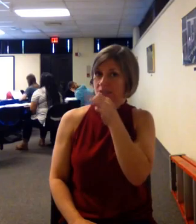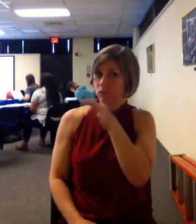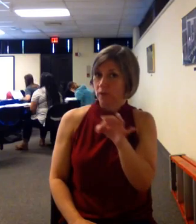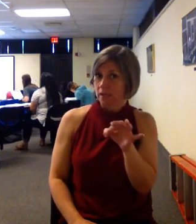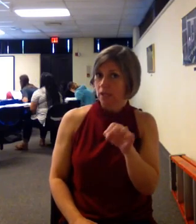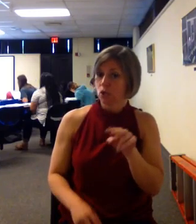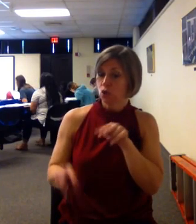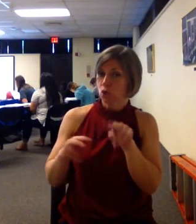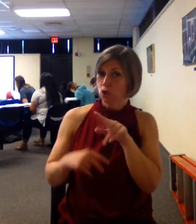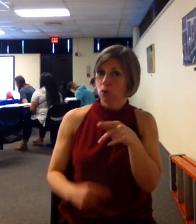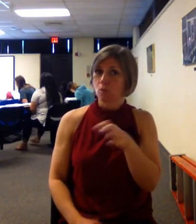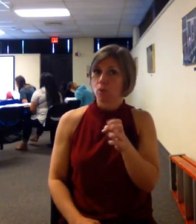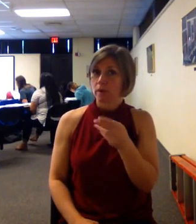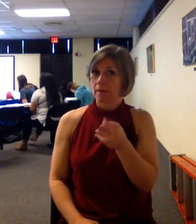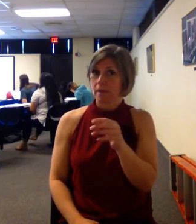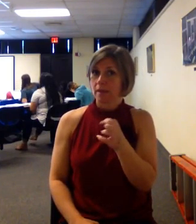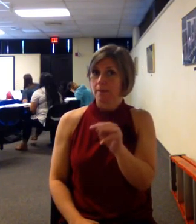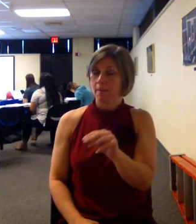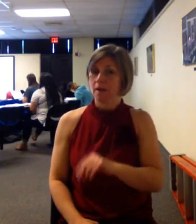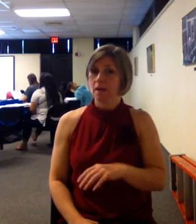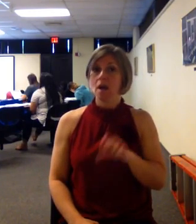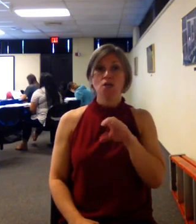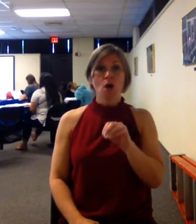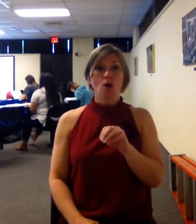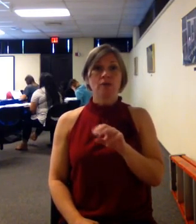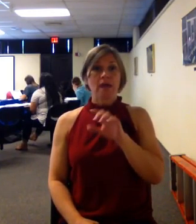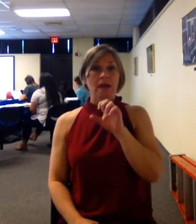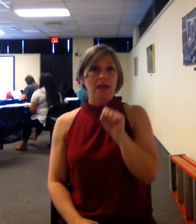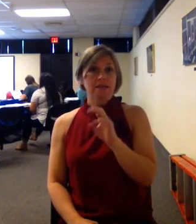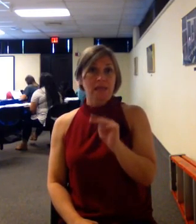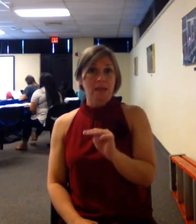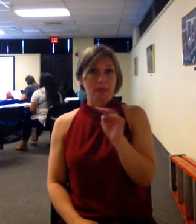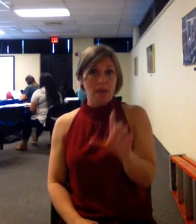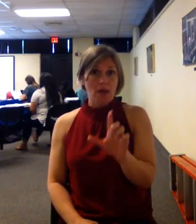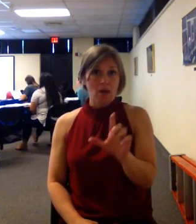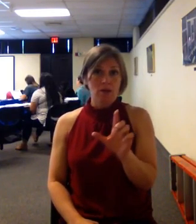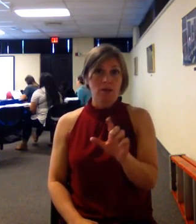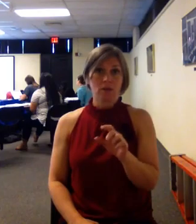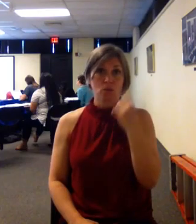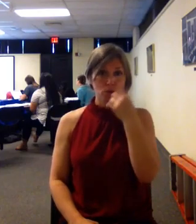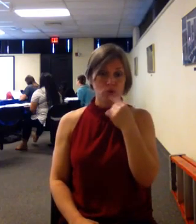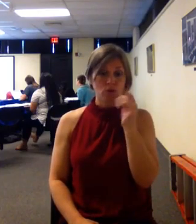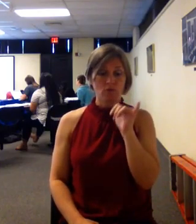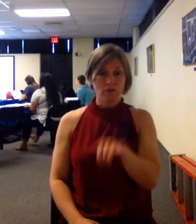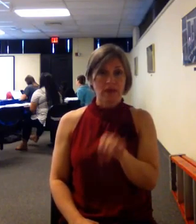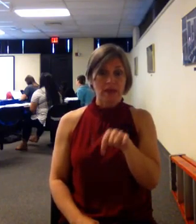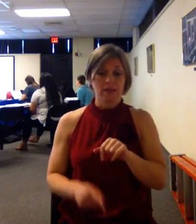way the SML equation would have looked for this state, you would have had your